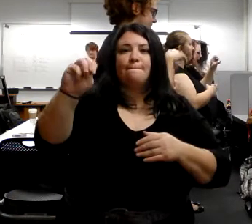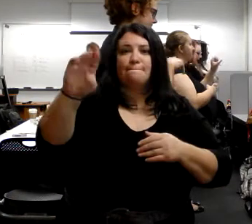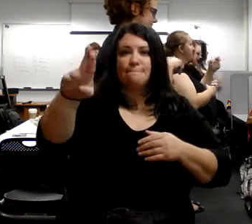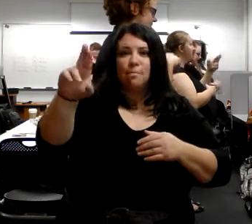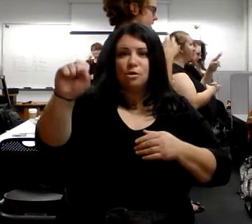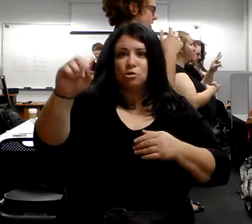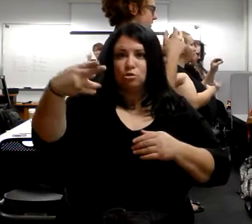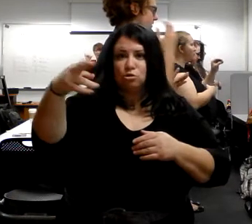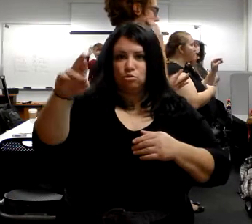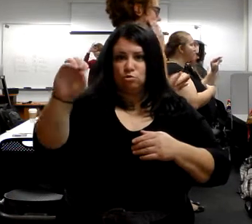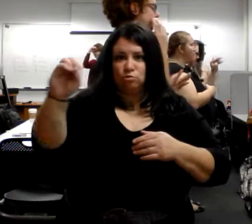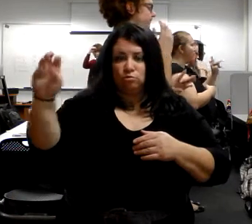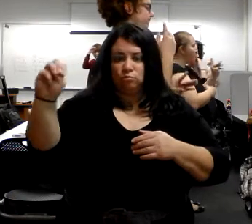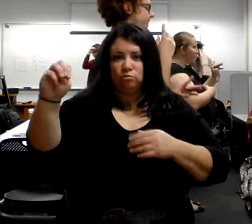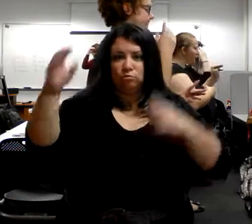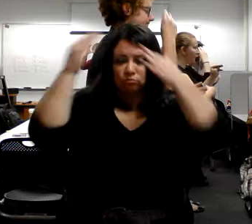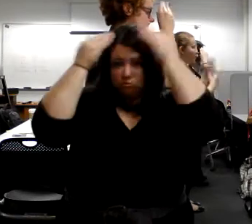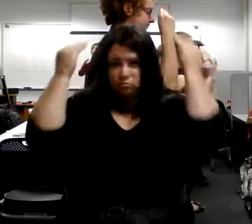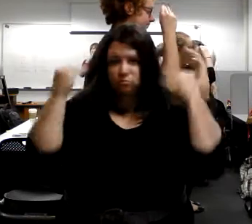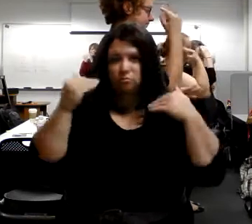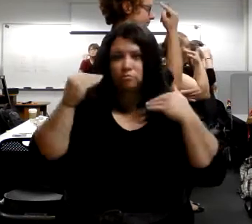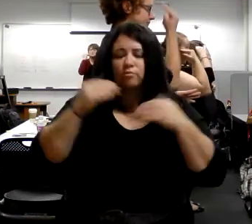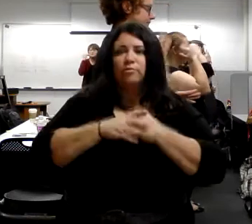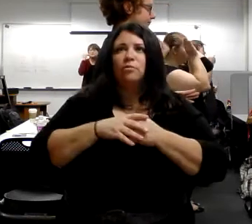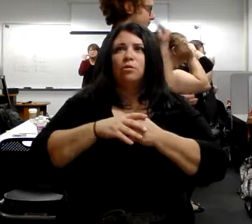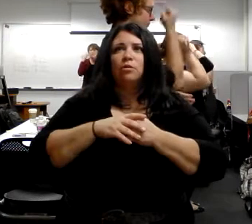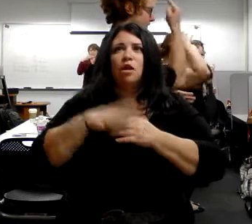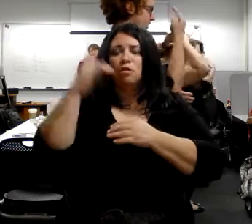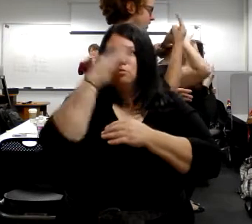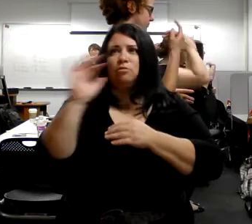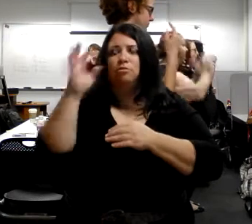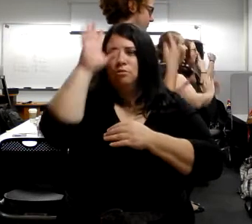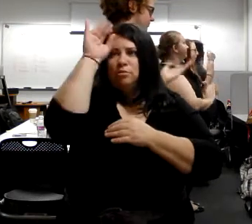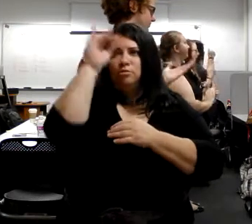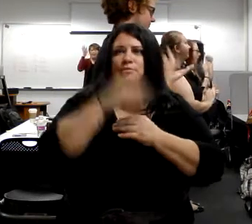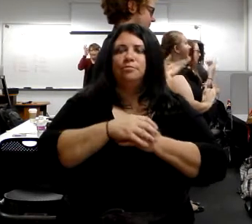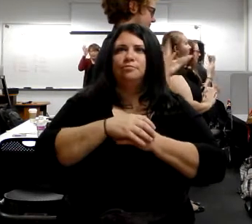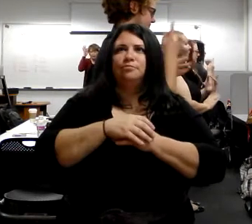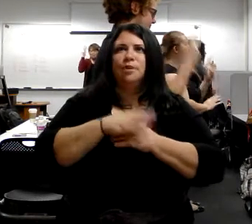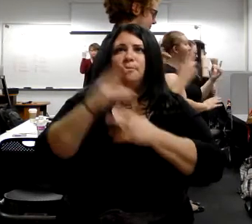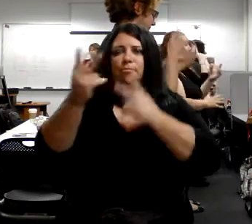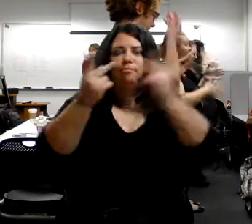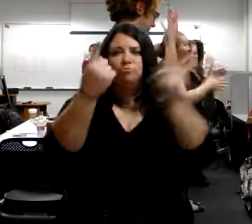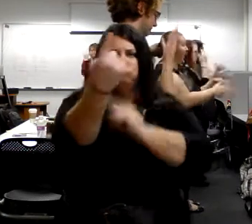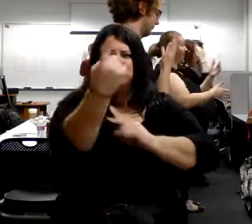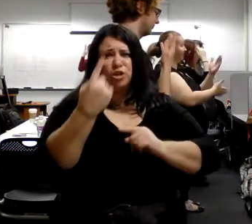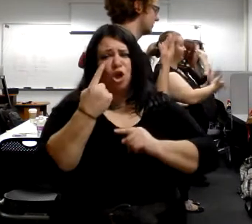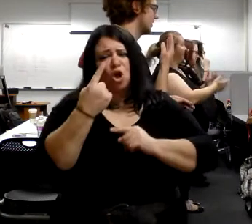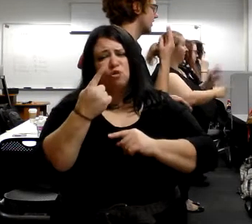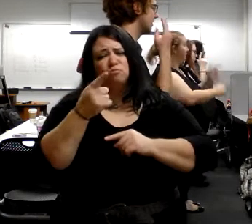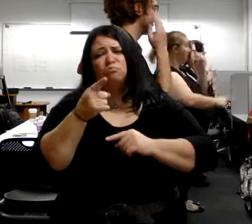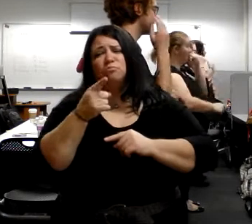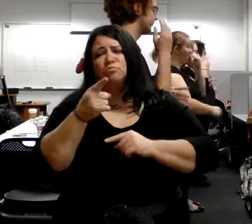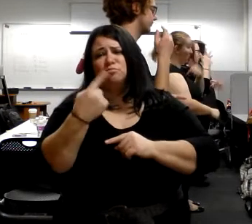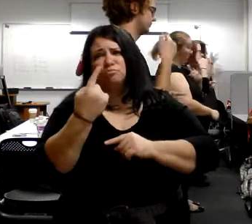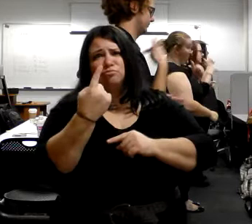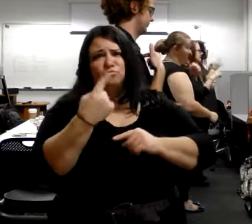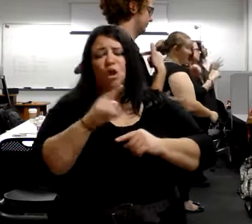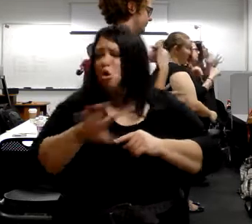was because I had these gold flowered earrings my grandma gave me that I never took off. So, yeah, I went up to her and I